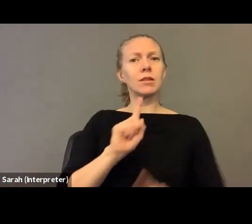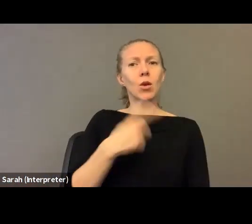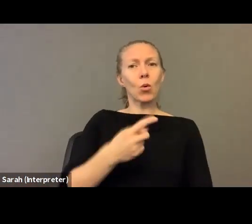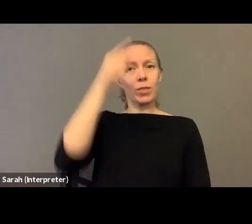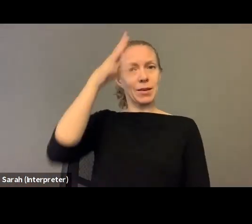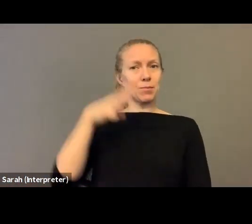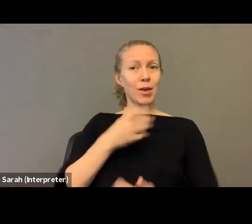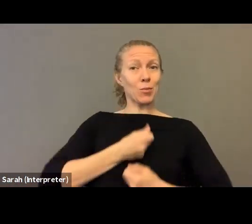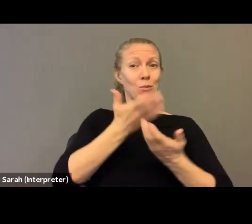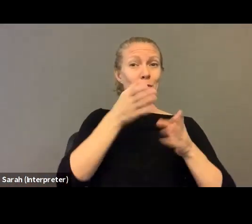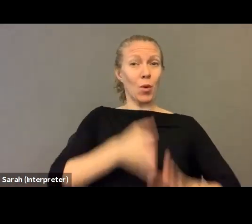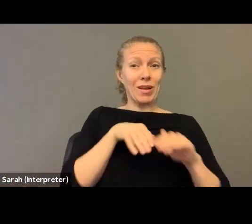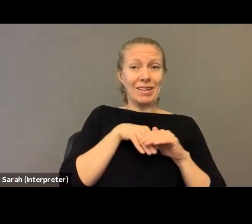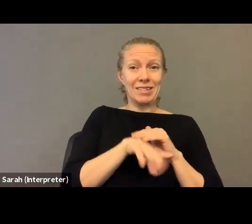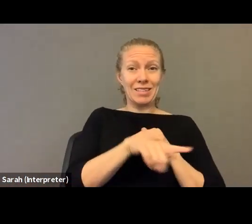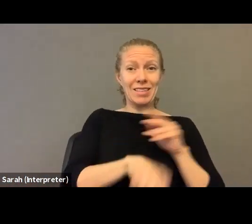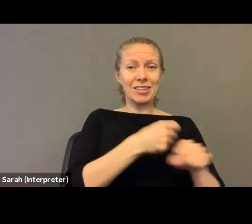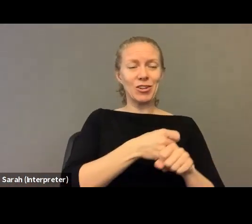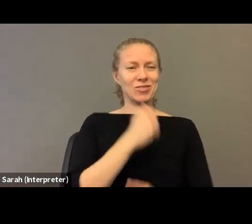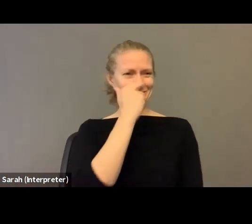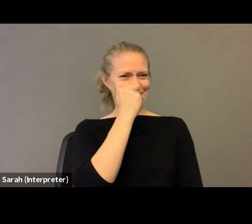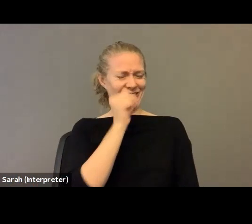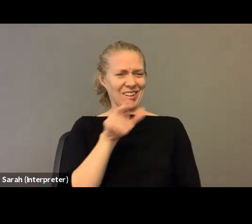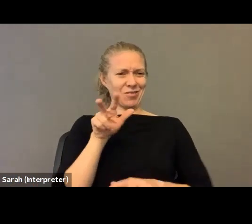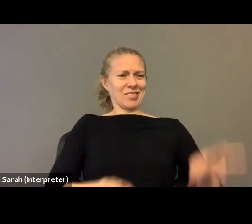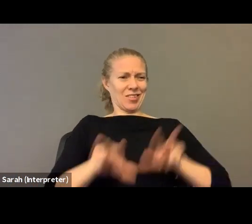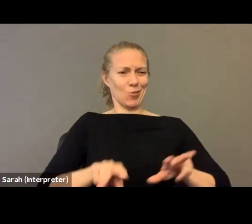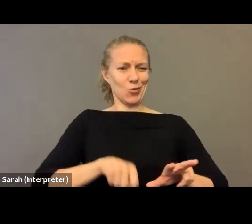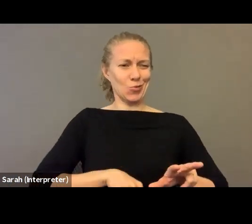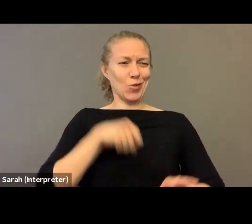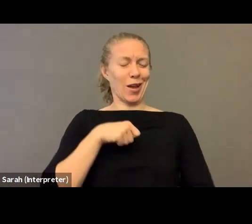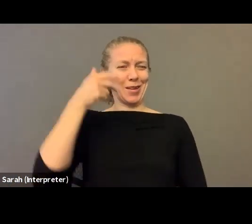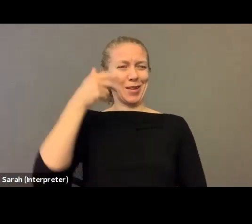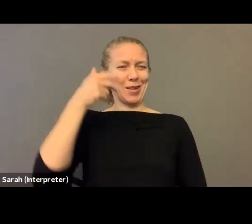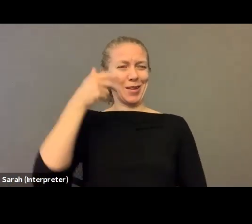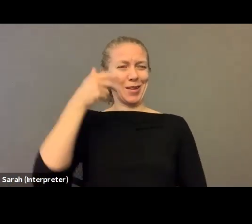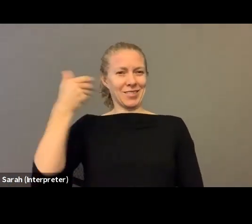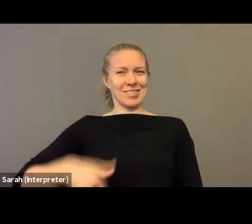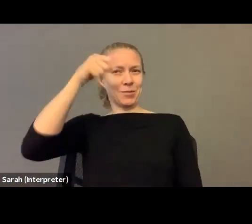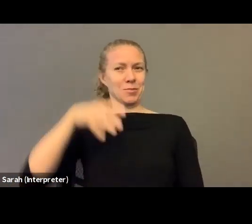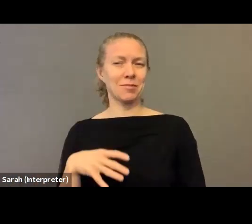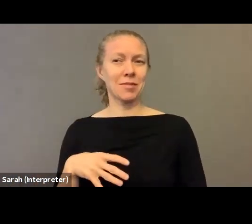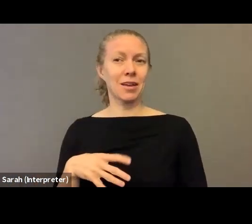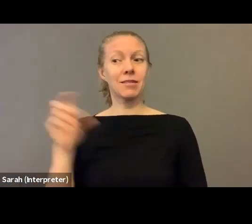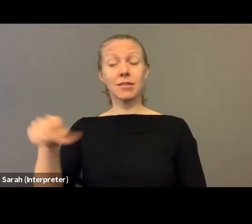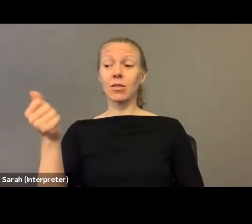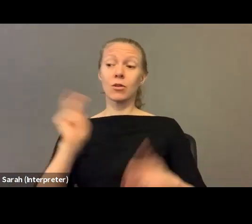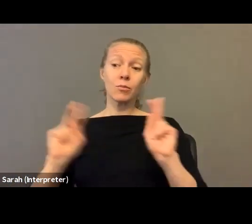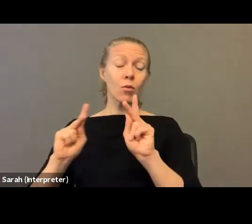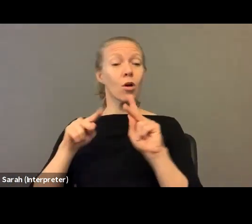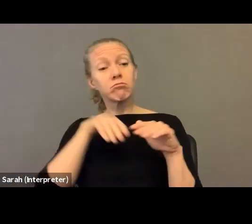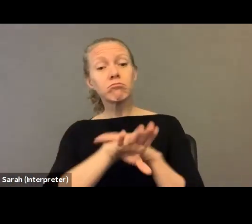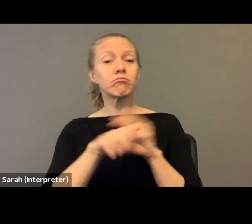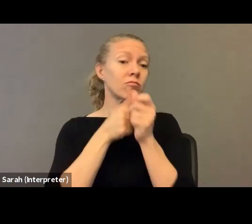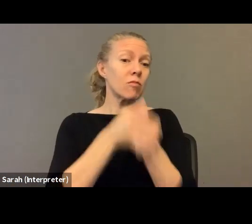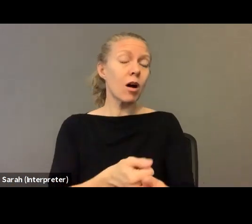Funny to say now, what stumbling pride for gender. Others follow, including Kentucky Ties. I'm